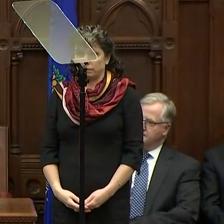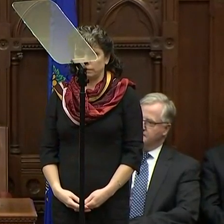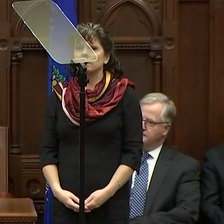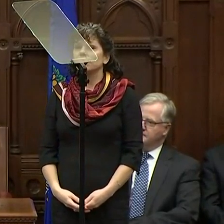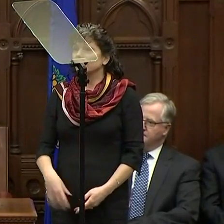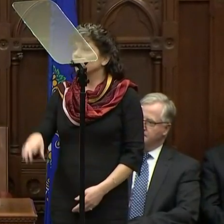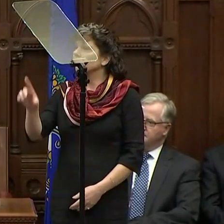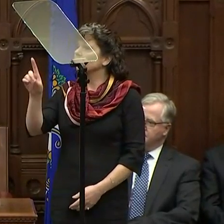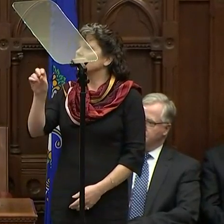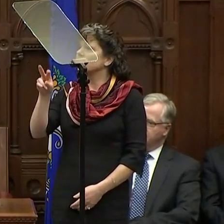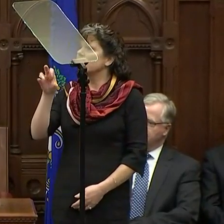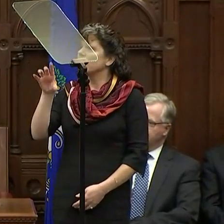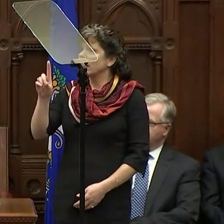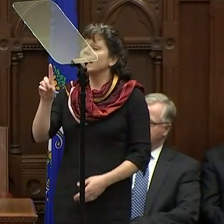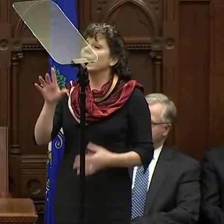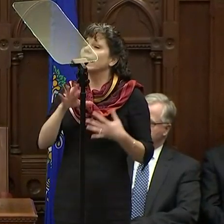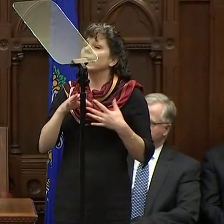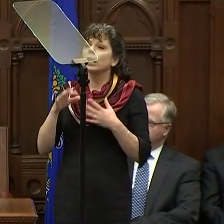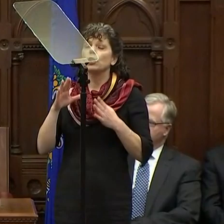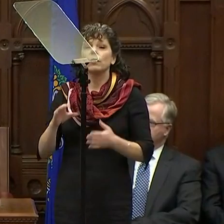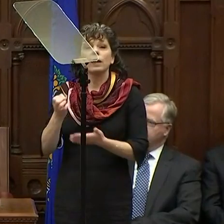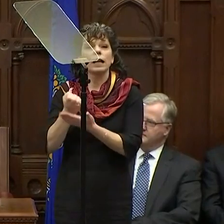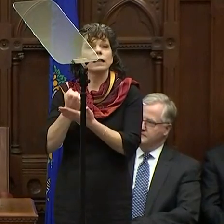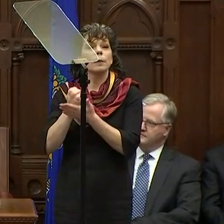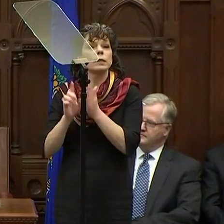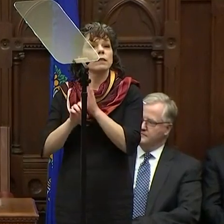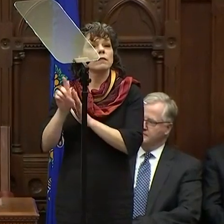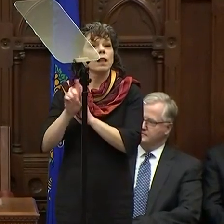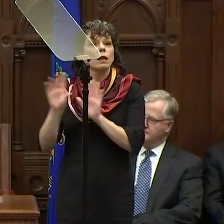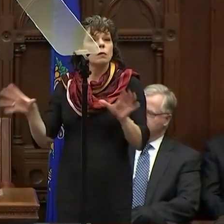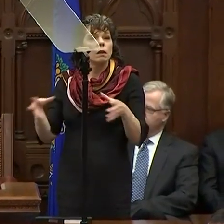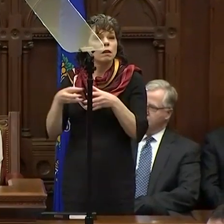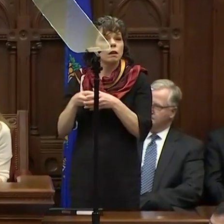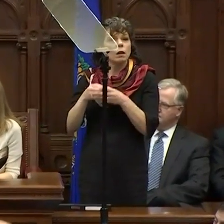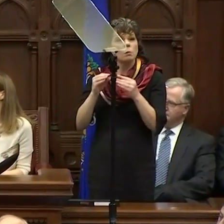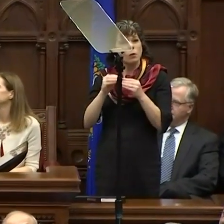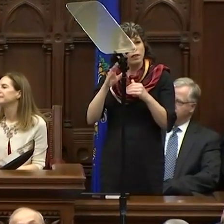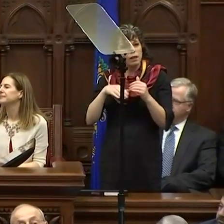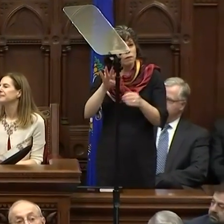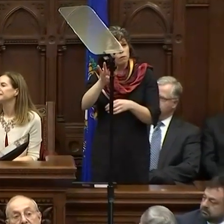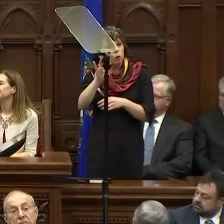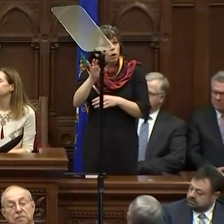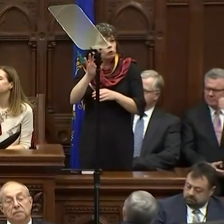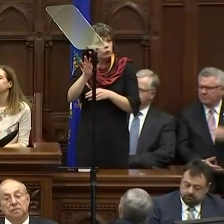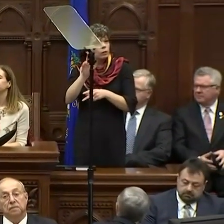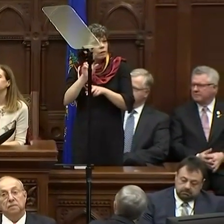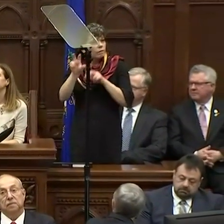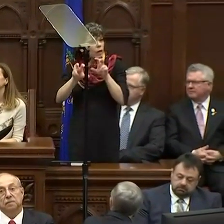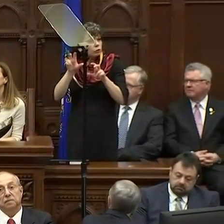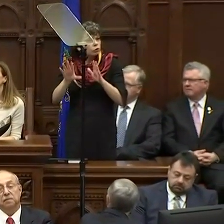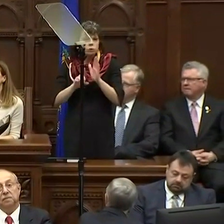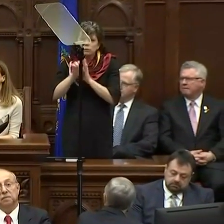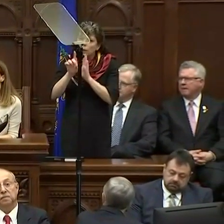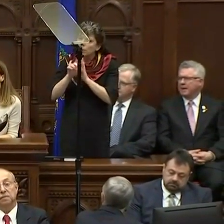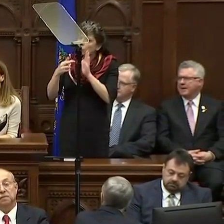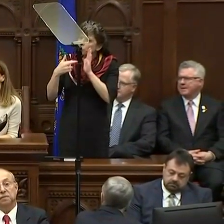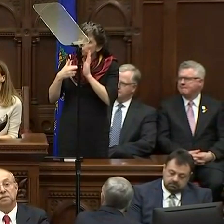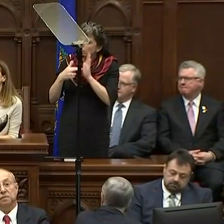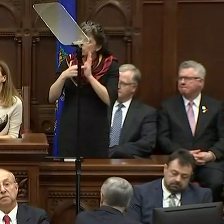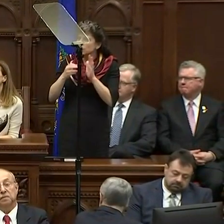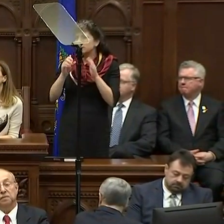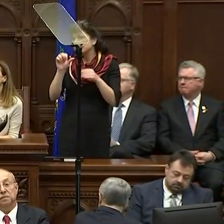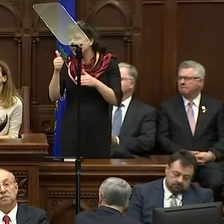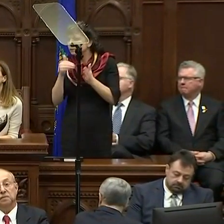David Lehman and the Department of Economic and Community Development, they brought together more than 400 investors a few months ago, developers representing tens of billions of